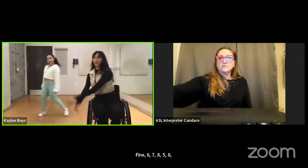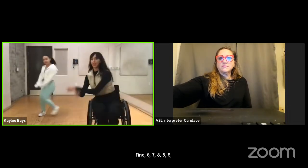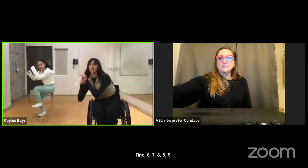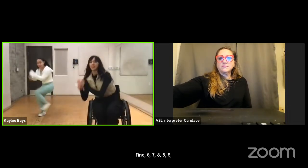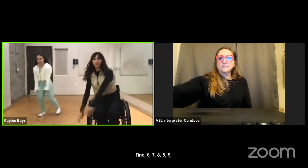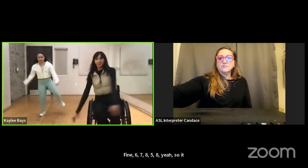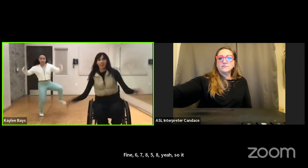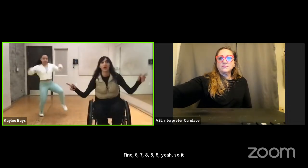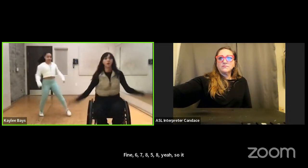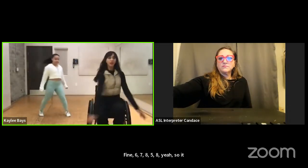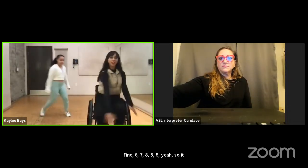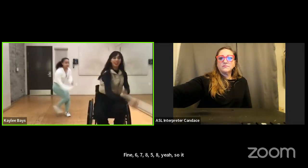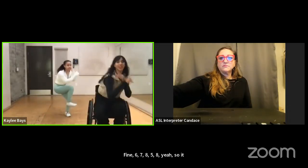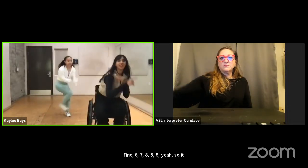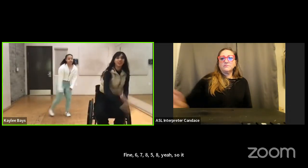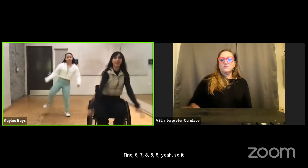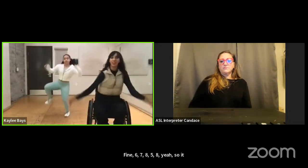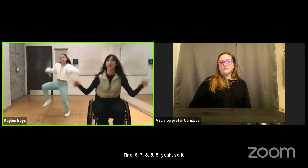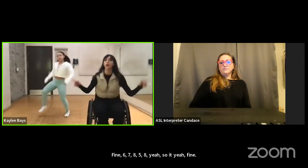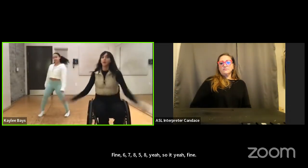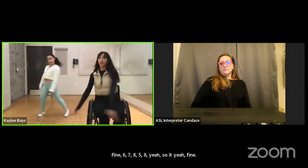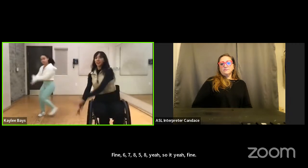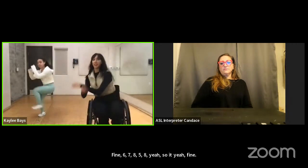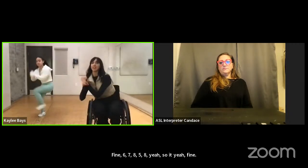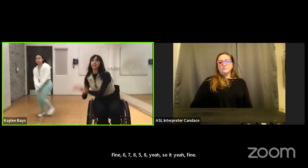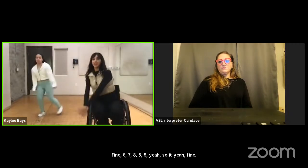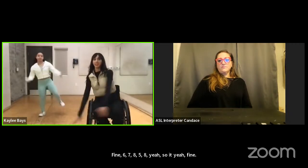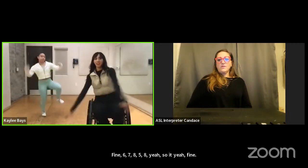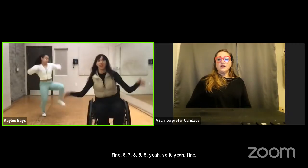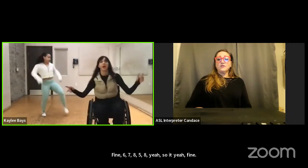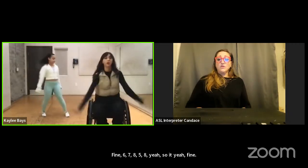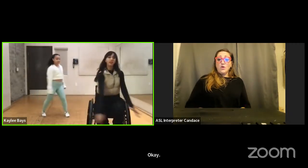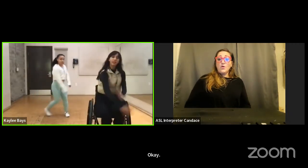out, in, out, in.